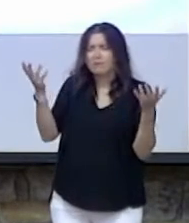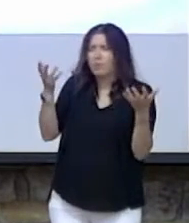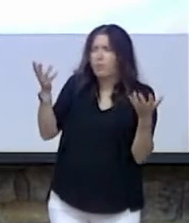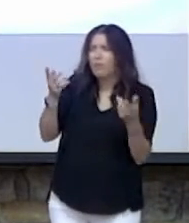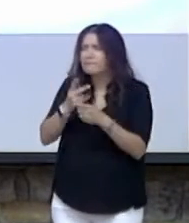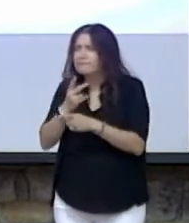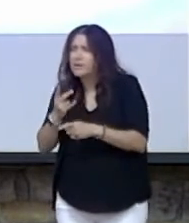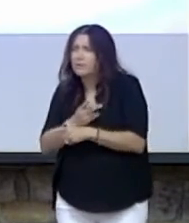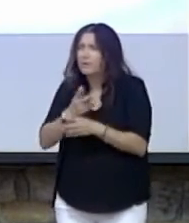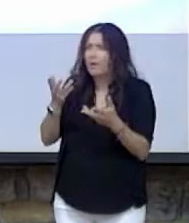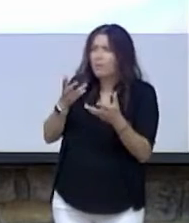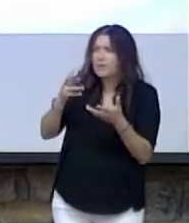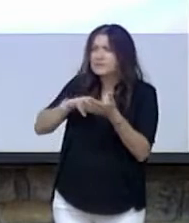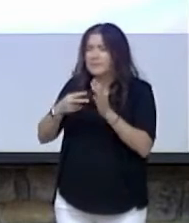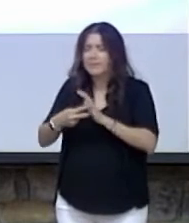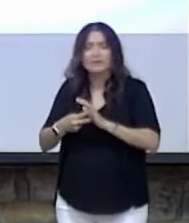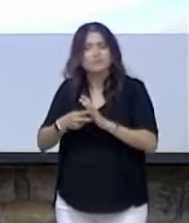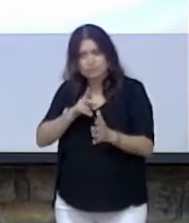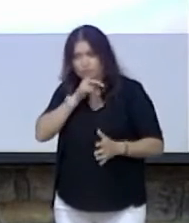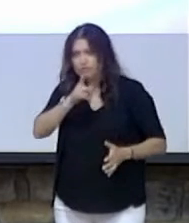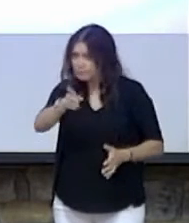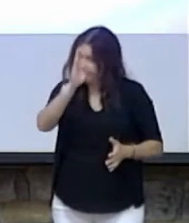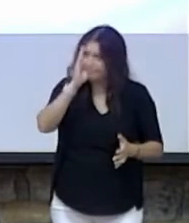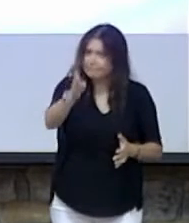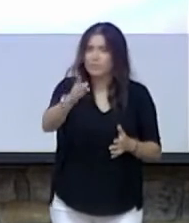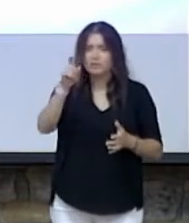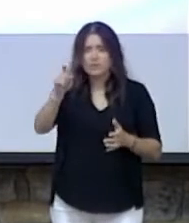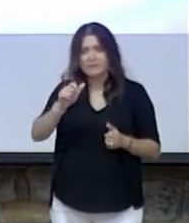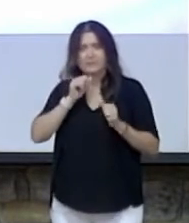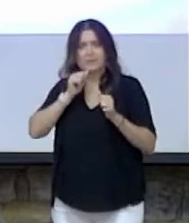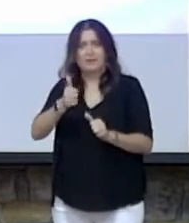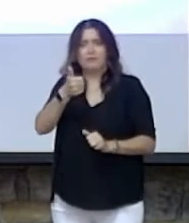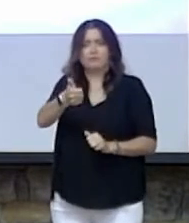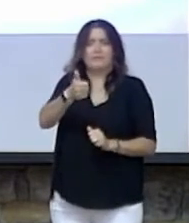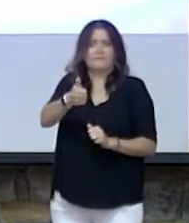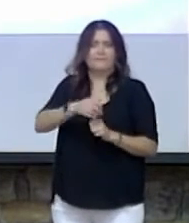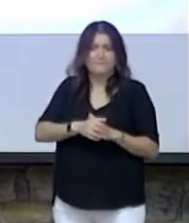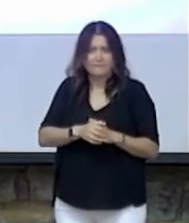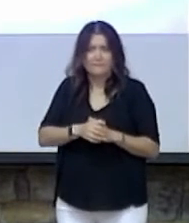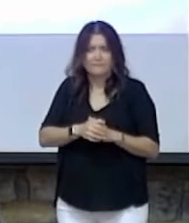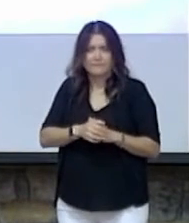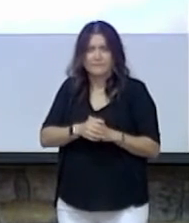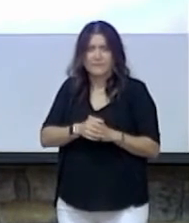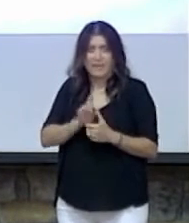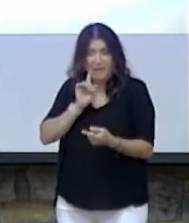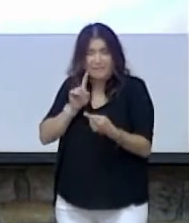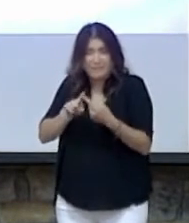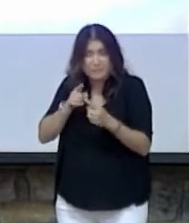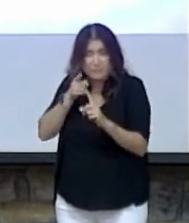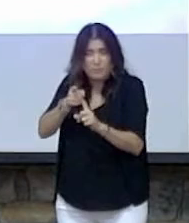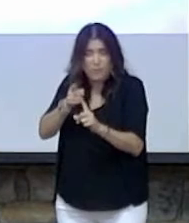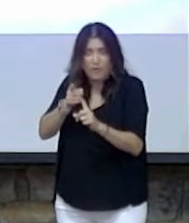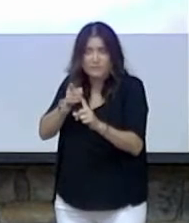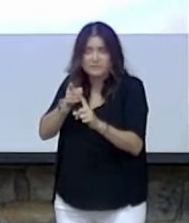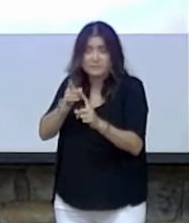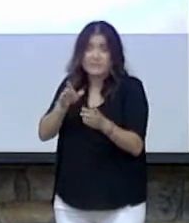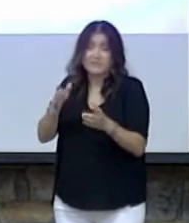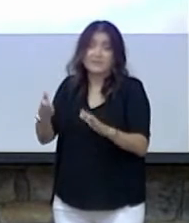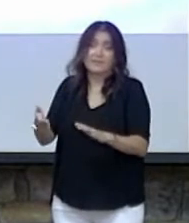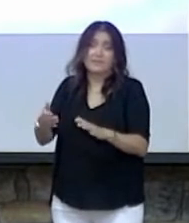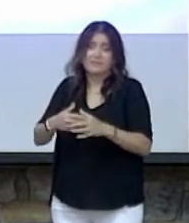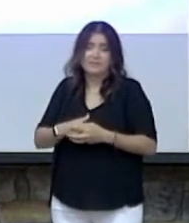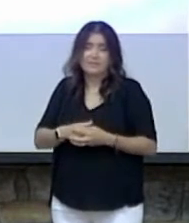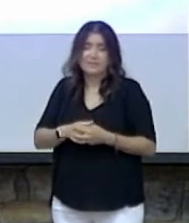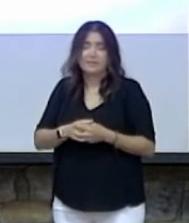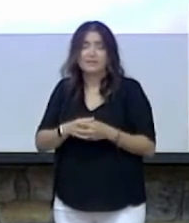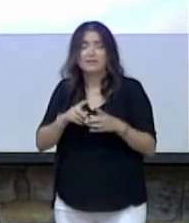It was truly a message of, you've got to deny yourself even to the point of death.